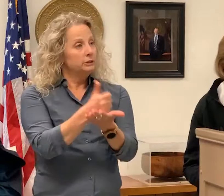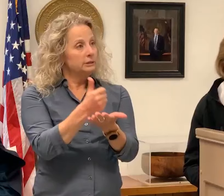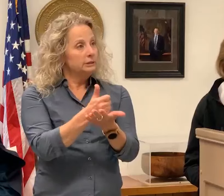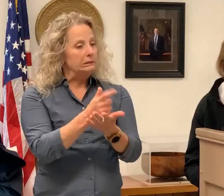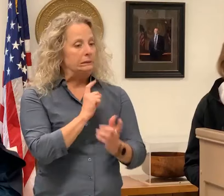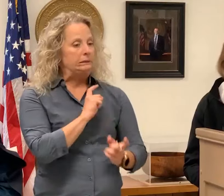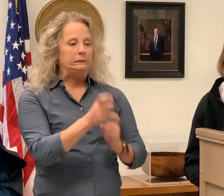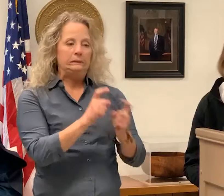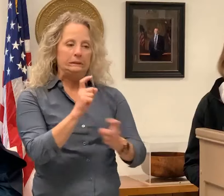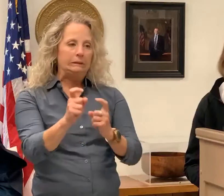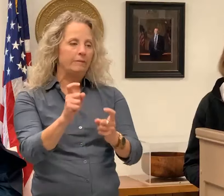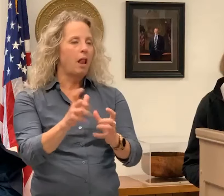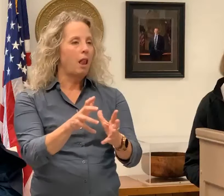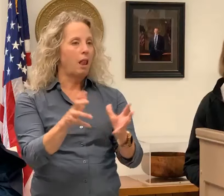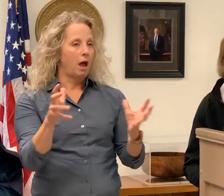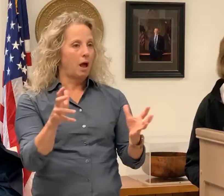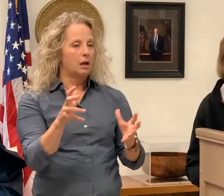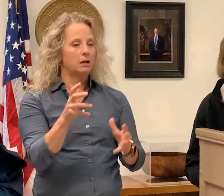assistance so far,